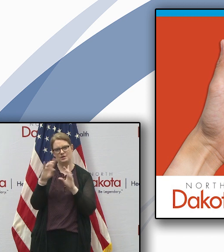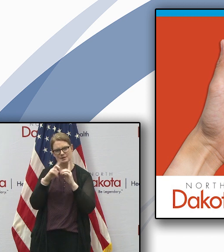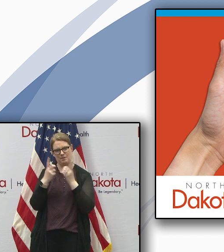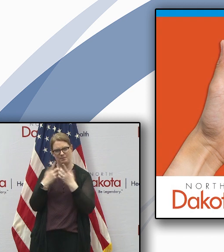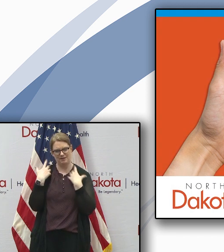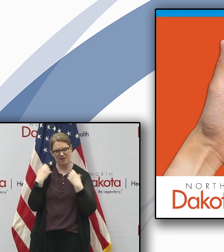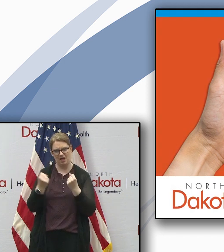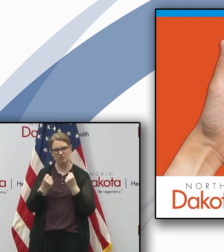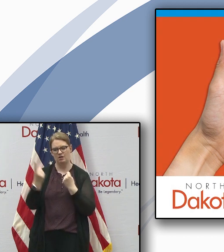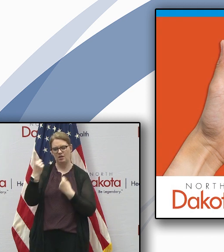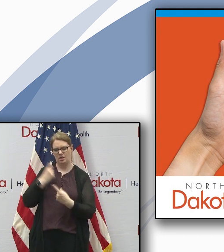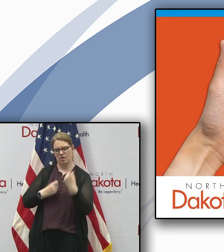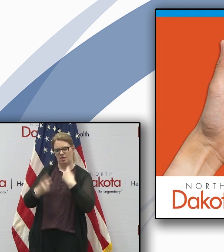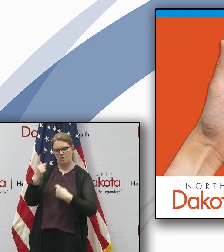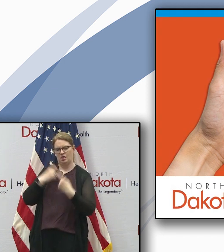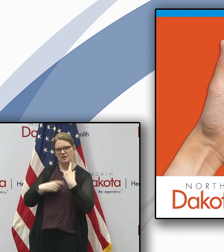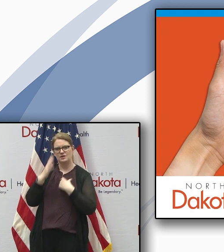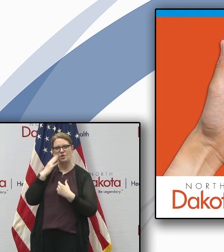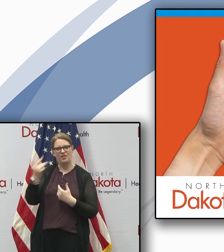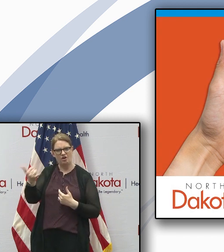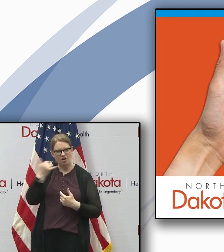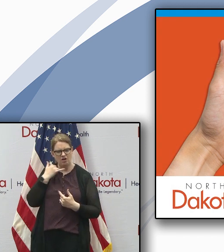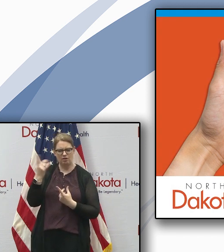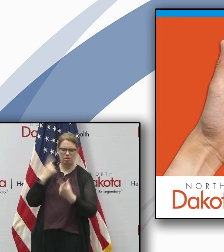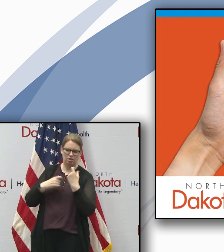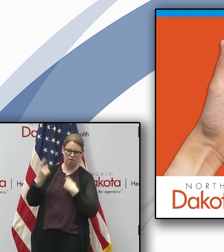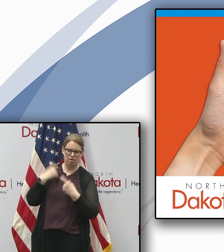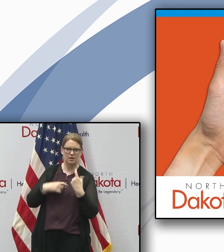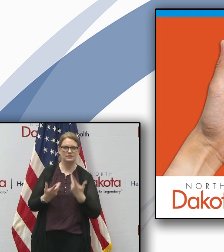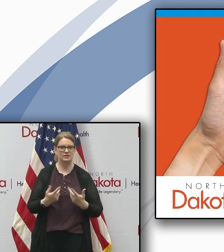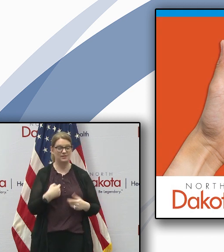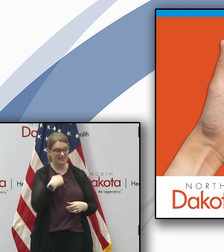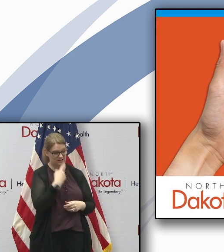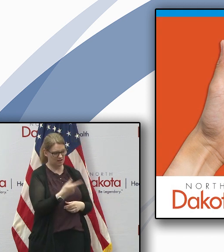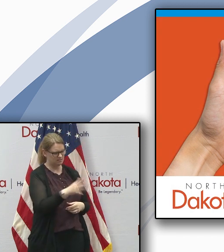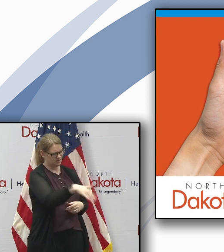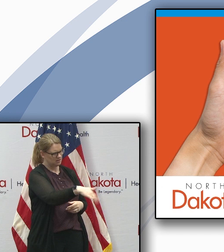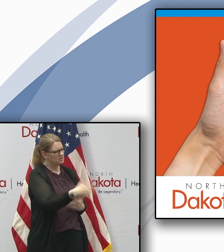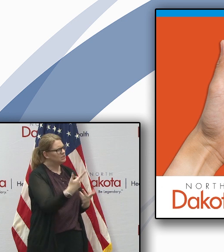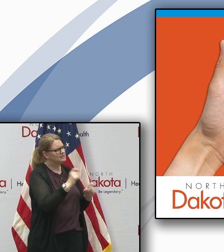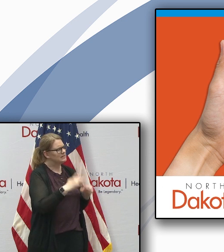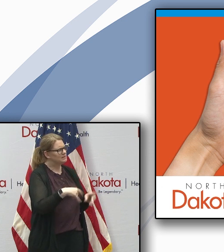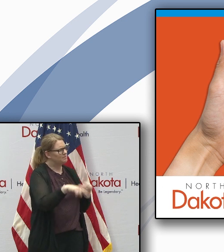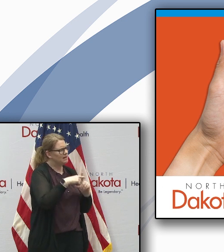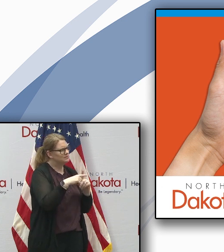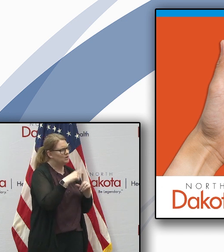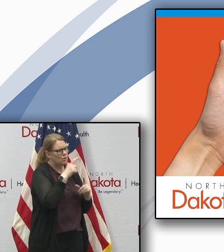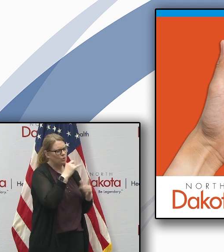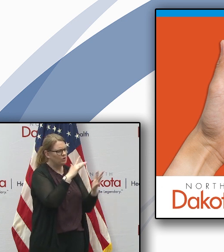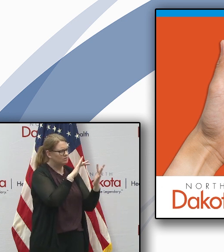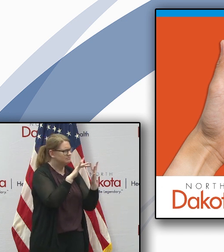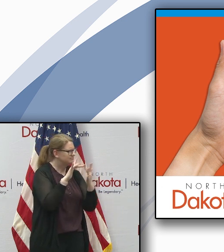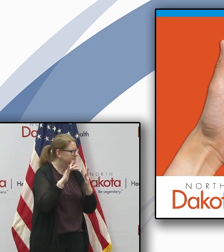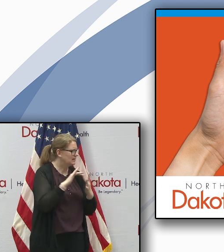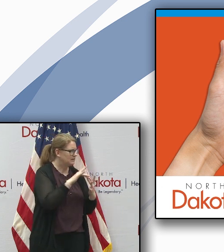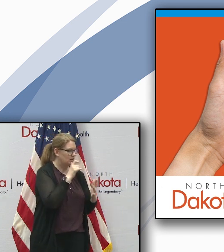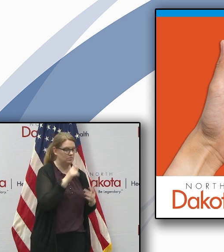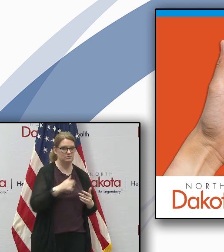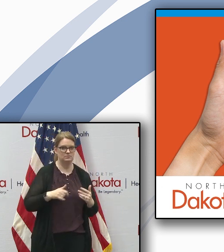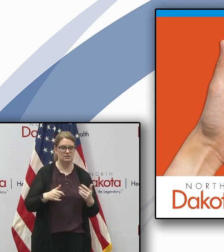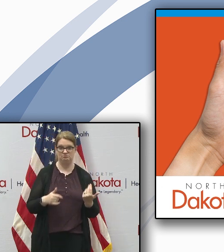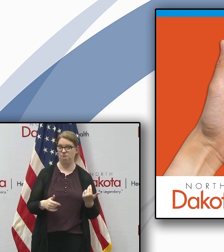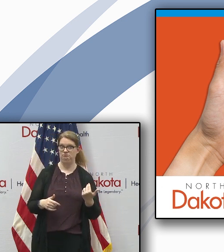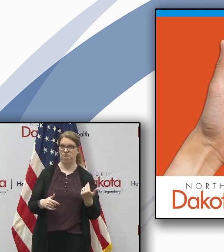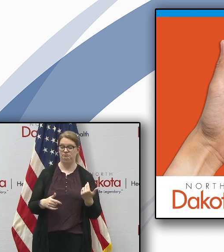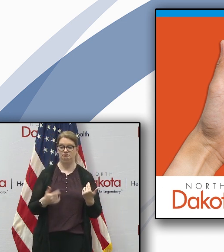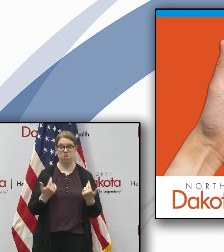the questions, which we do, we call up and go, hey, you've tested positive, where have you been, who have you been in contact with? And you're like, wow, I'm